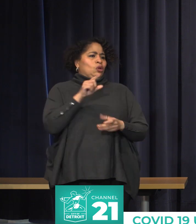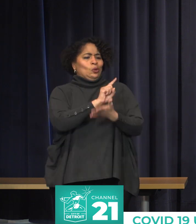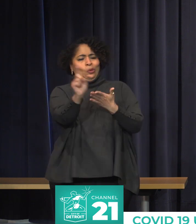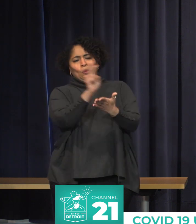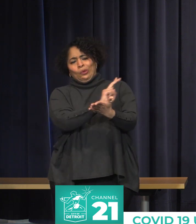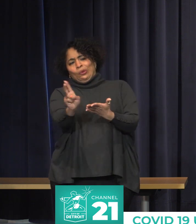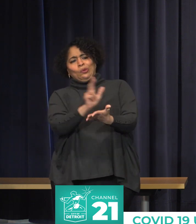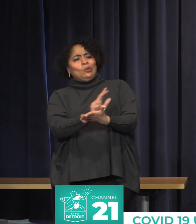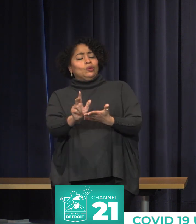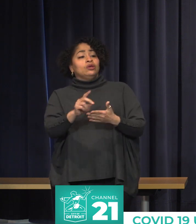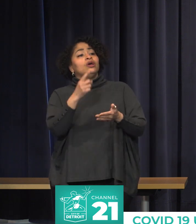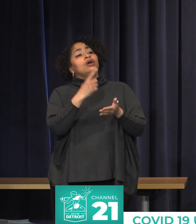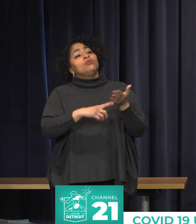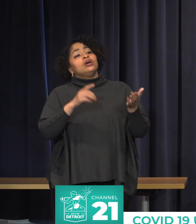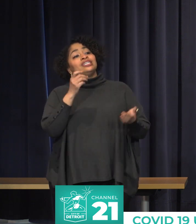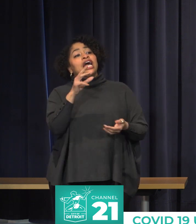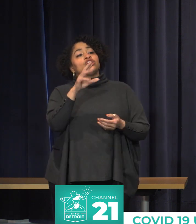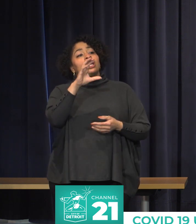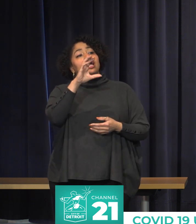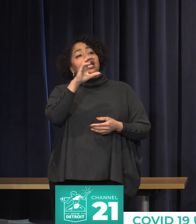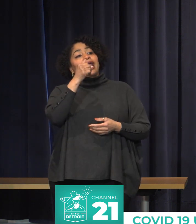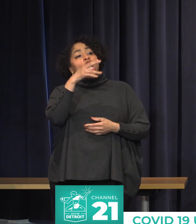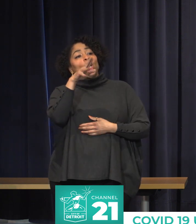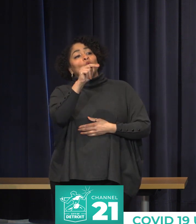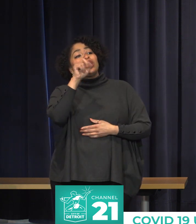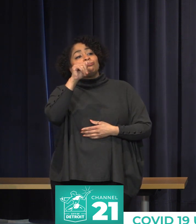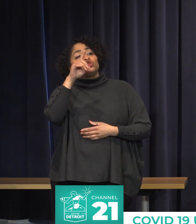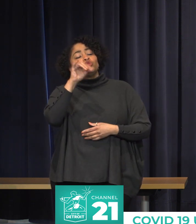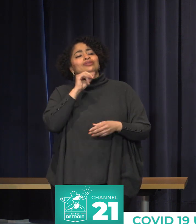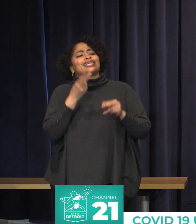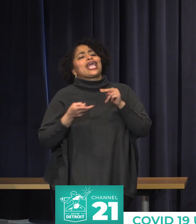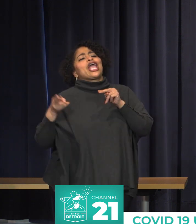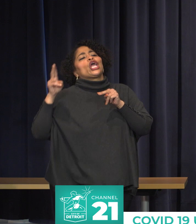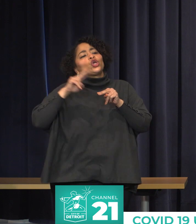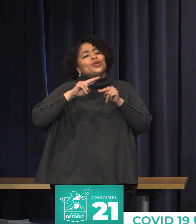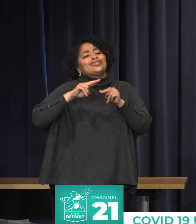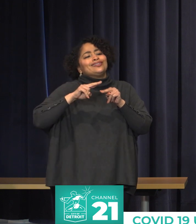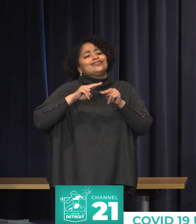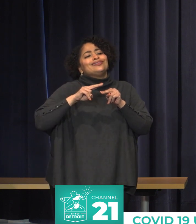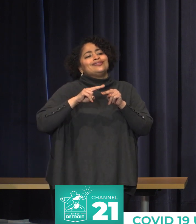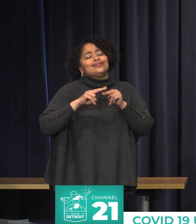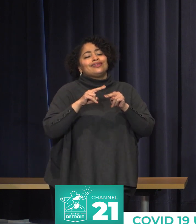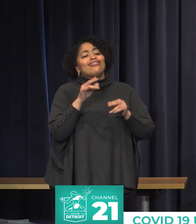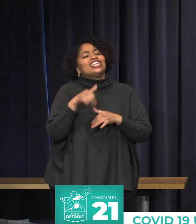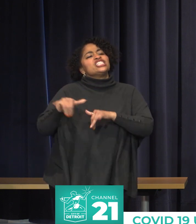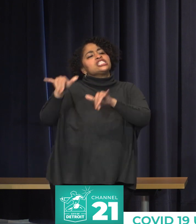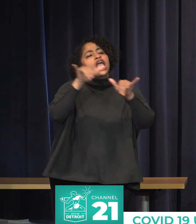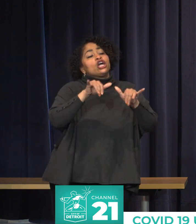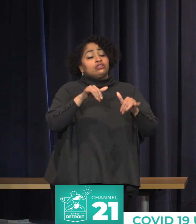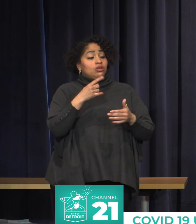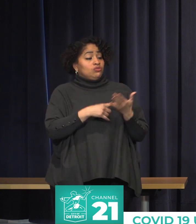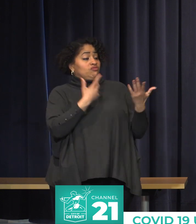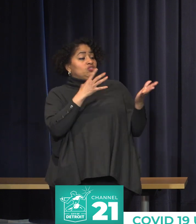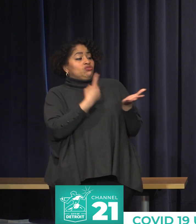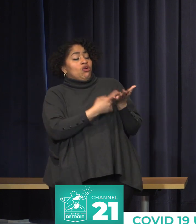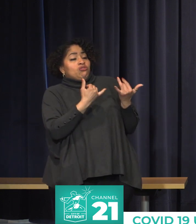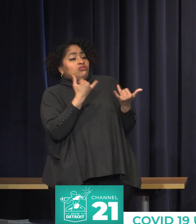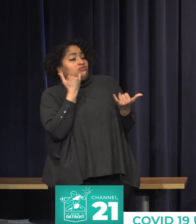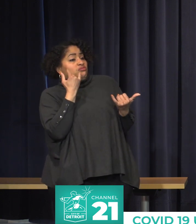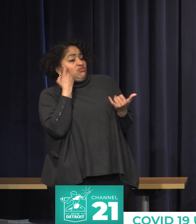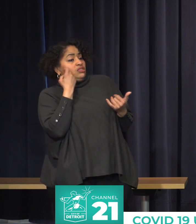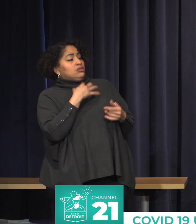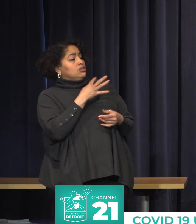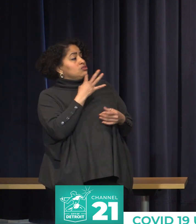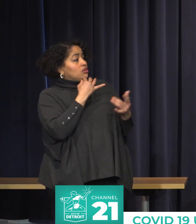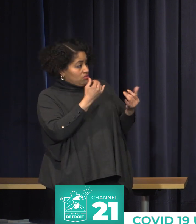do is increase the standards as the testing is there. And so she and I talked today about the fact that in southeastern Michigan, with the